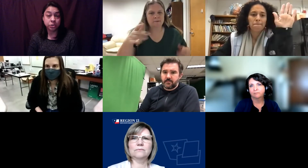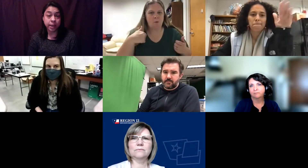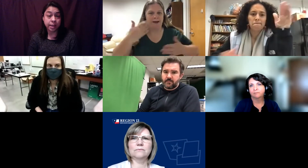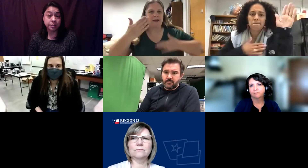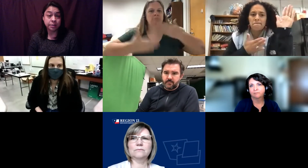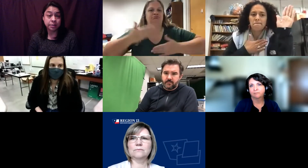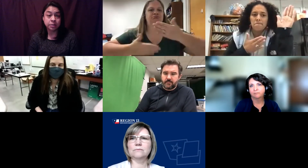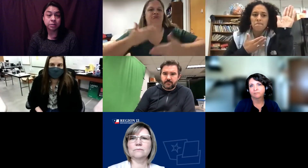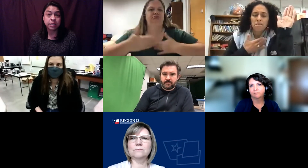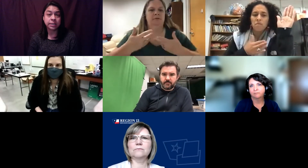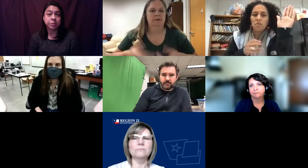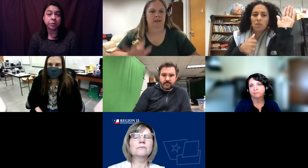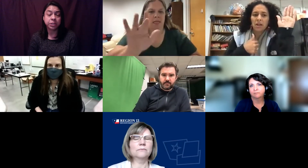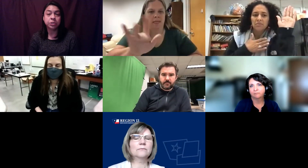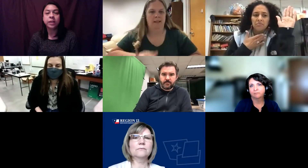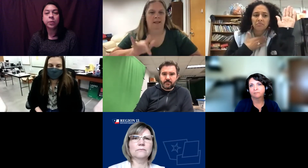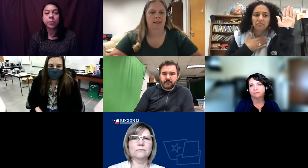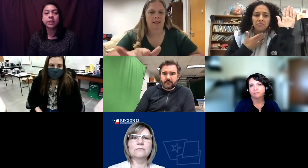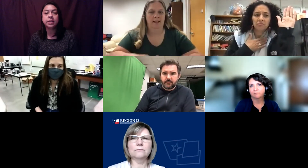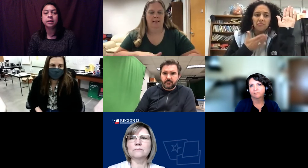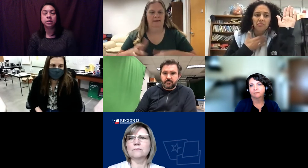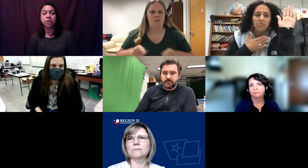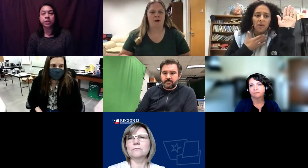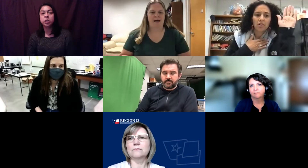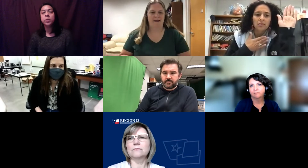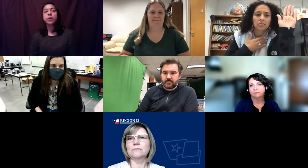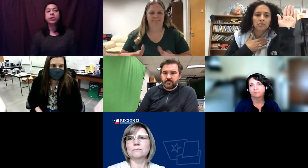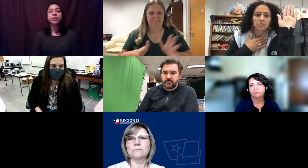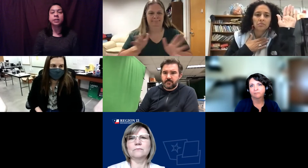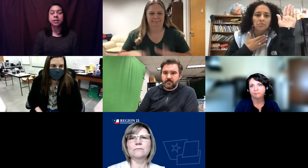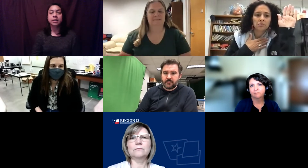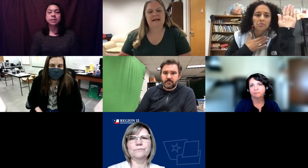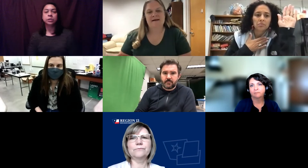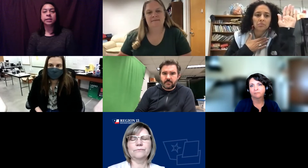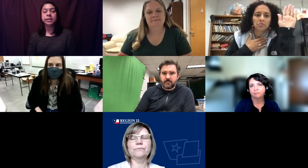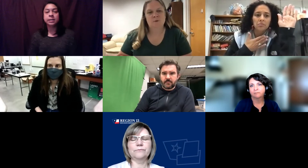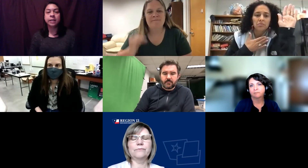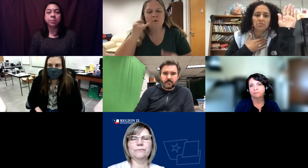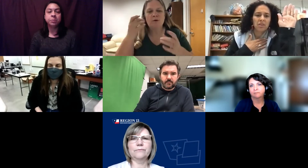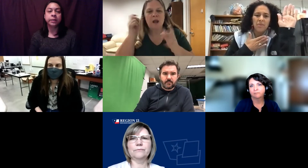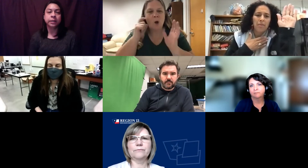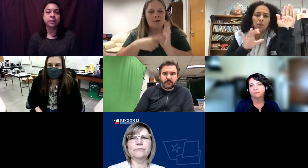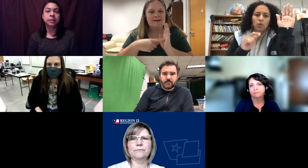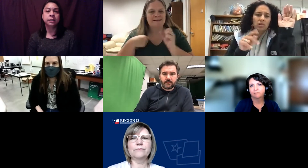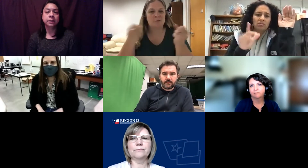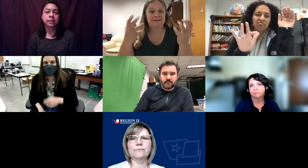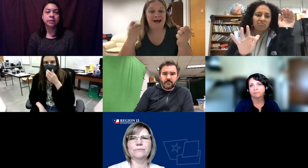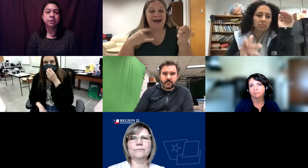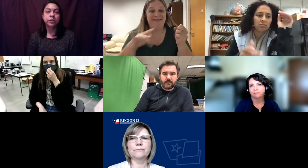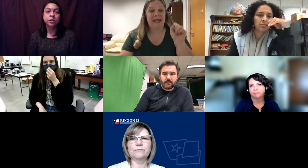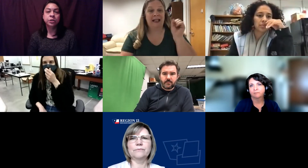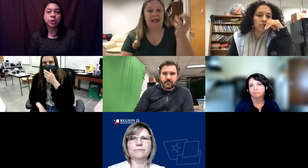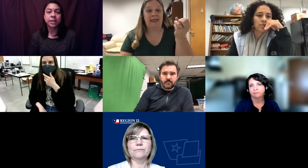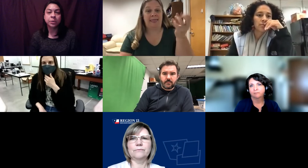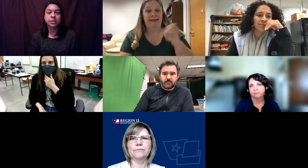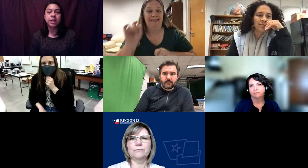else do that. Donna says I'd be willing to. So that way I can get going rather than still clicking to let people in. So